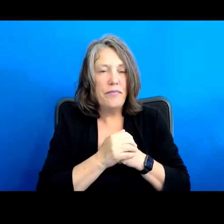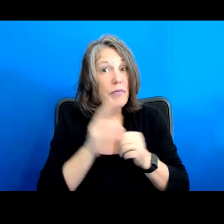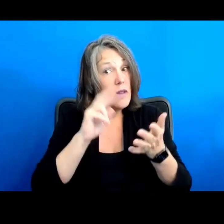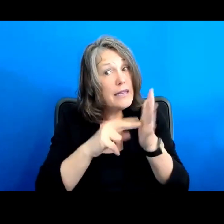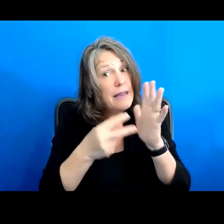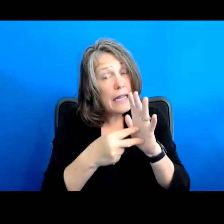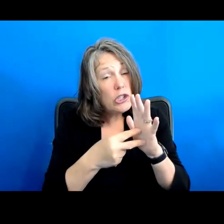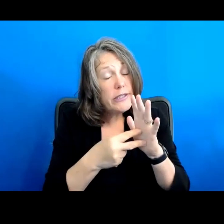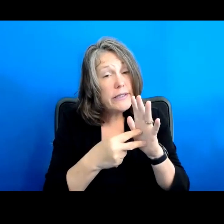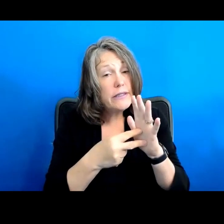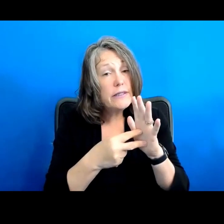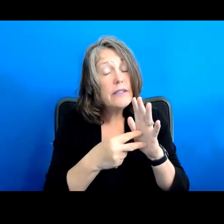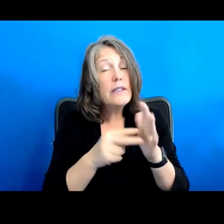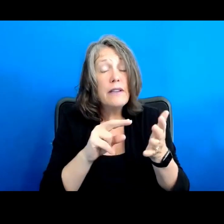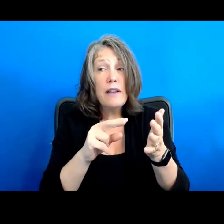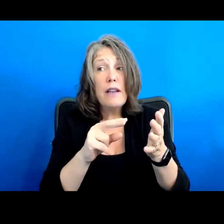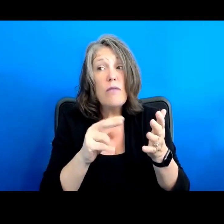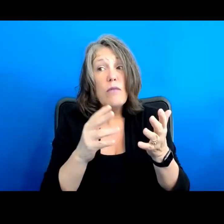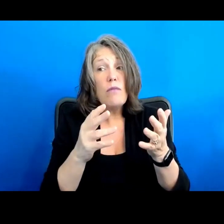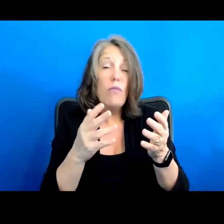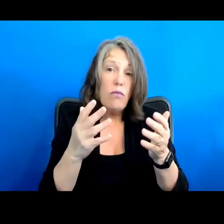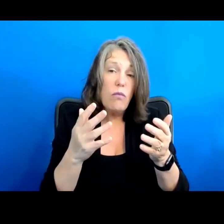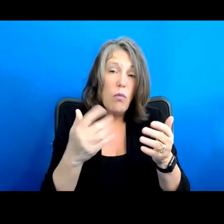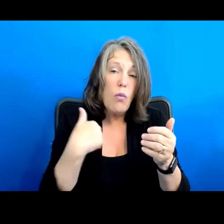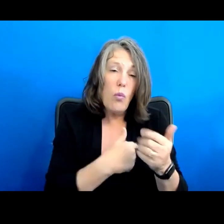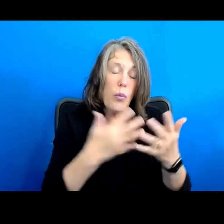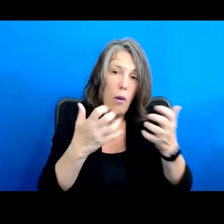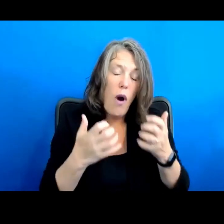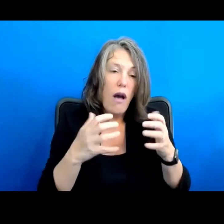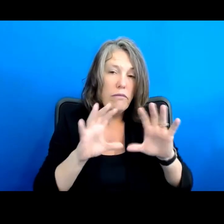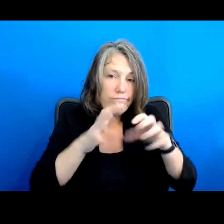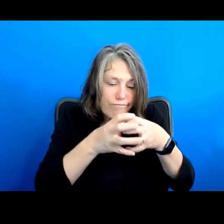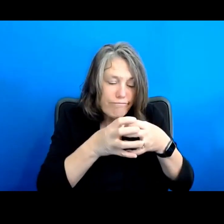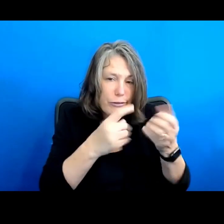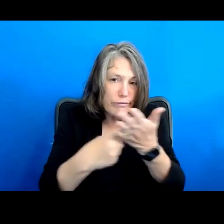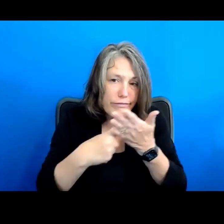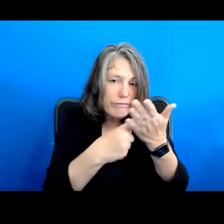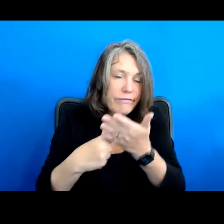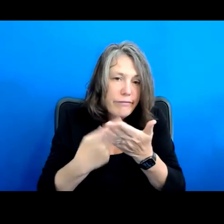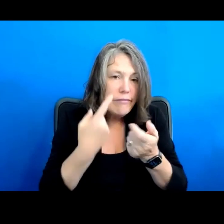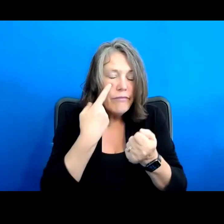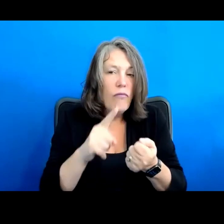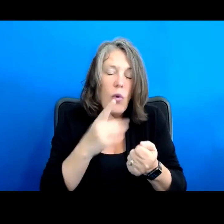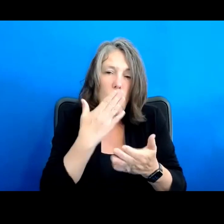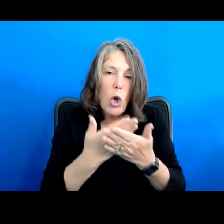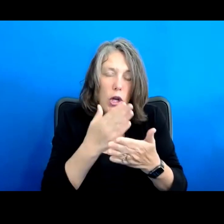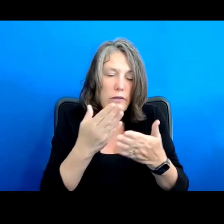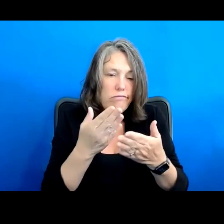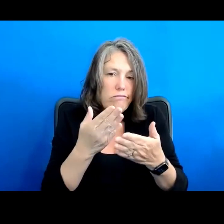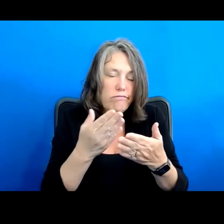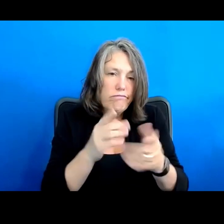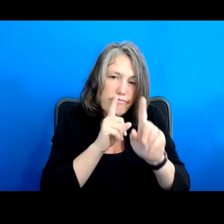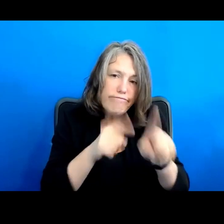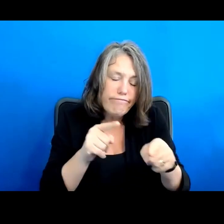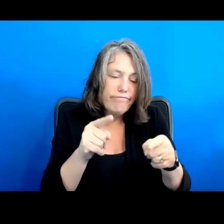of course, is to create space for an amicable solution, and hopefully then the